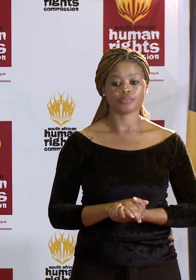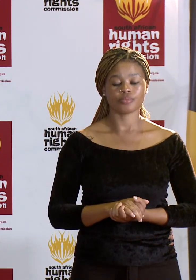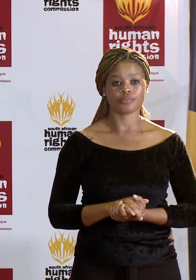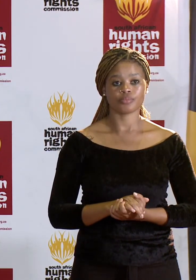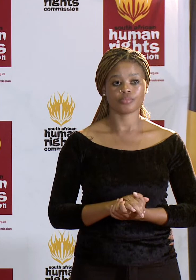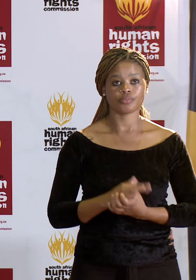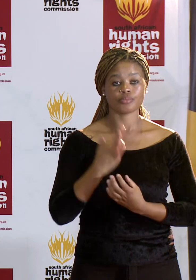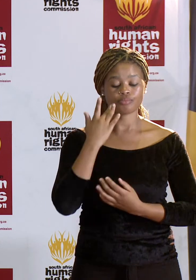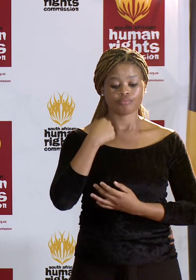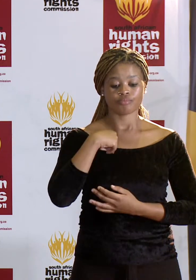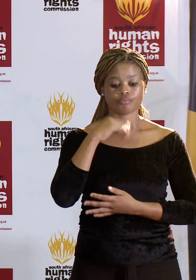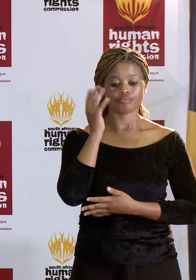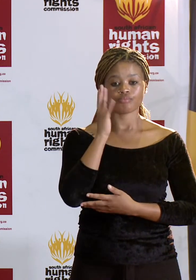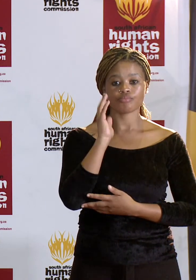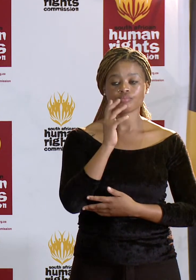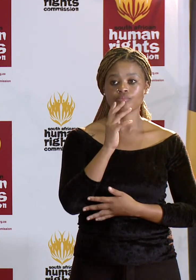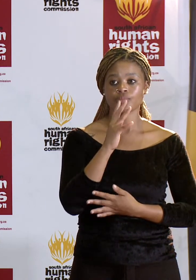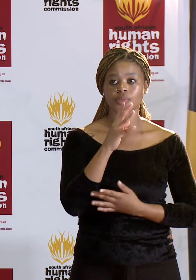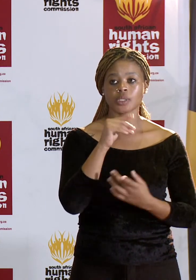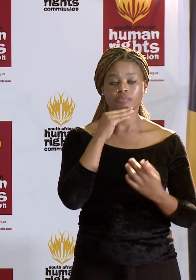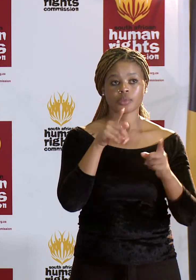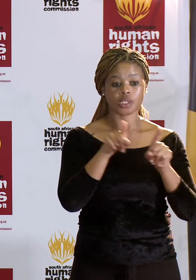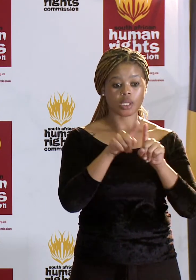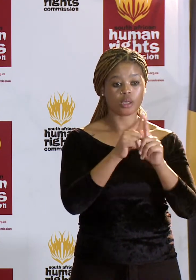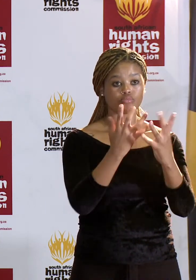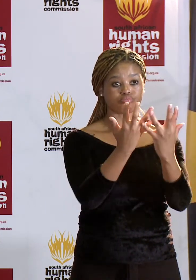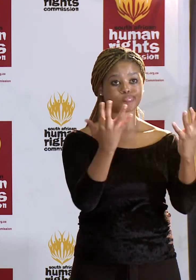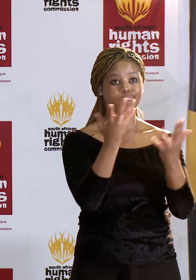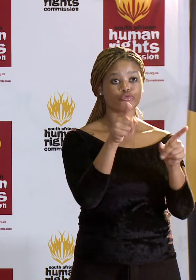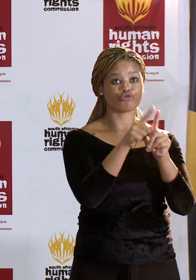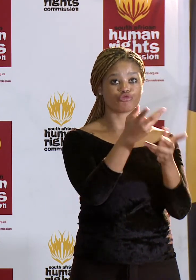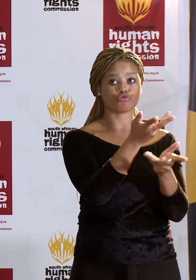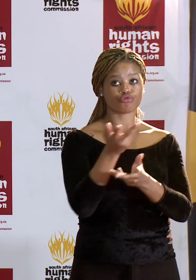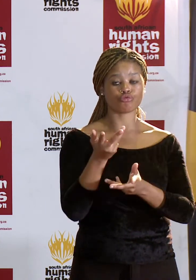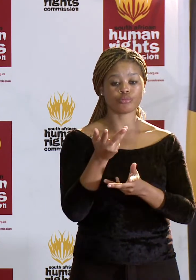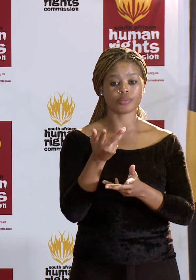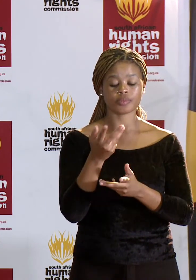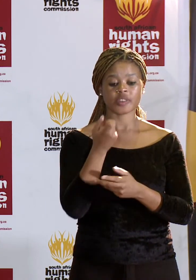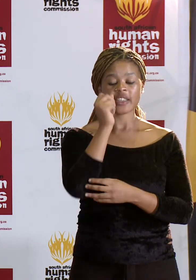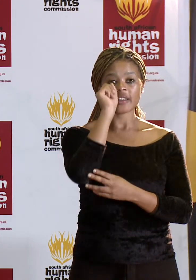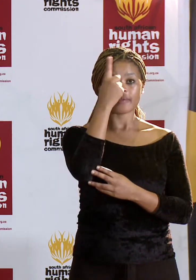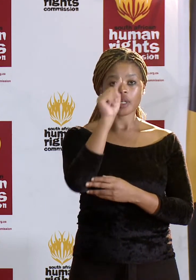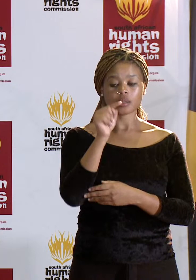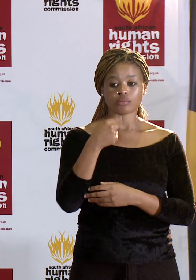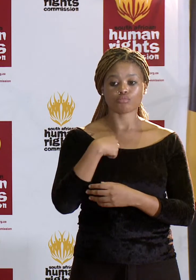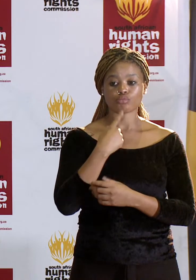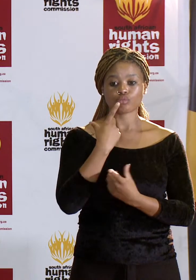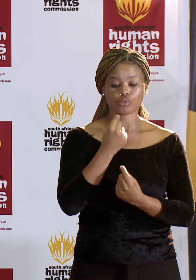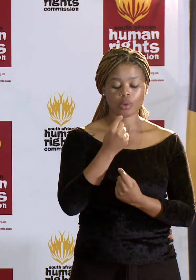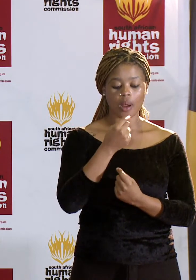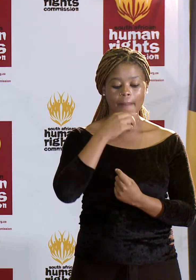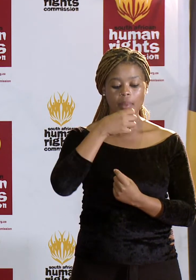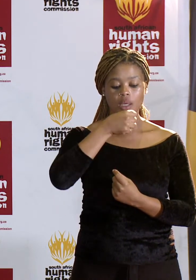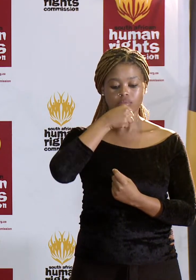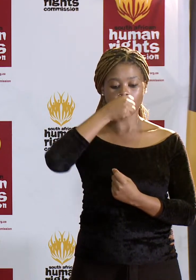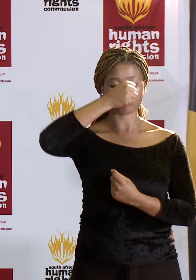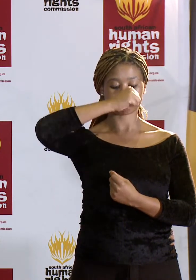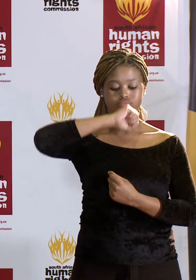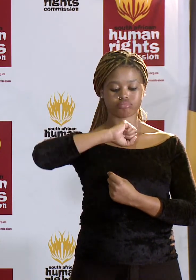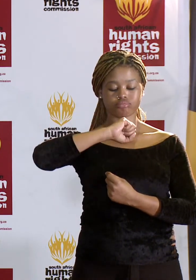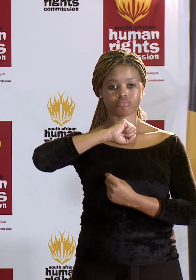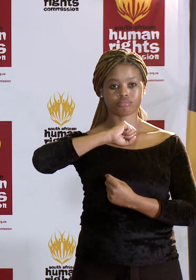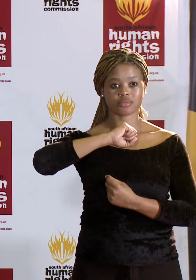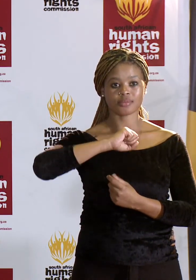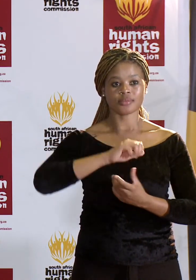speak in fora such as this, the first thing I do is to lower the mic